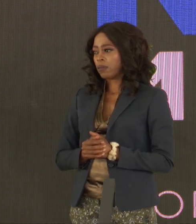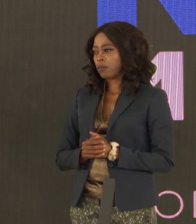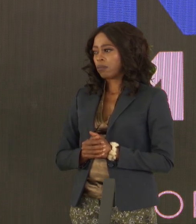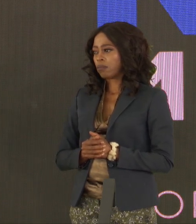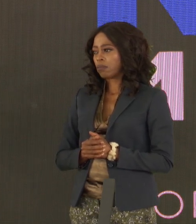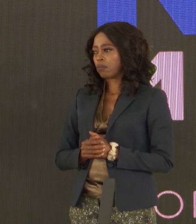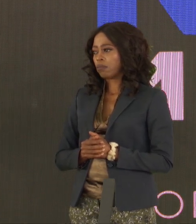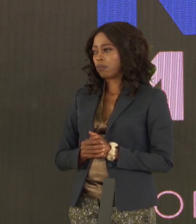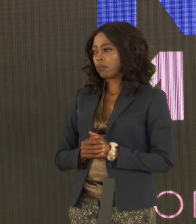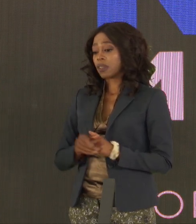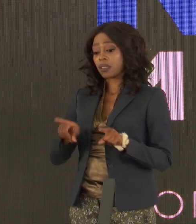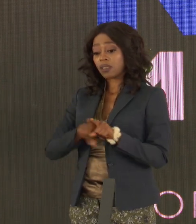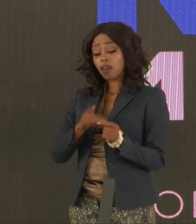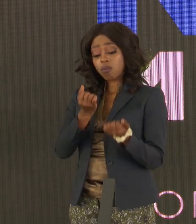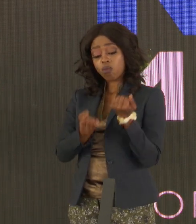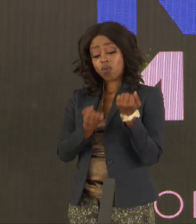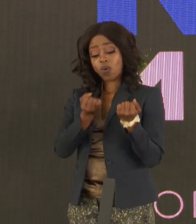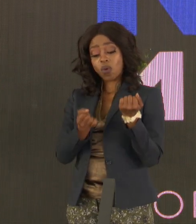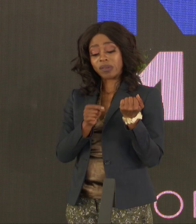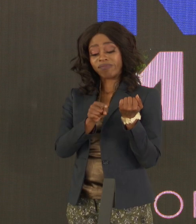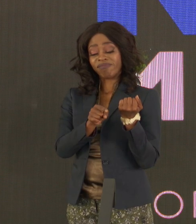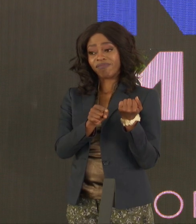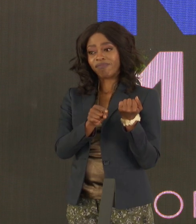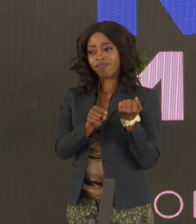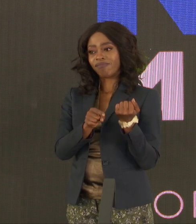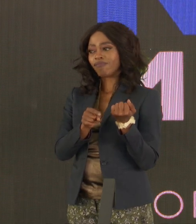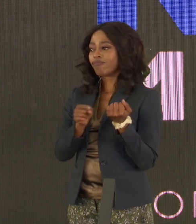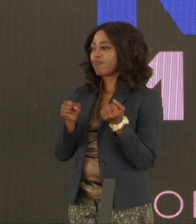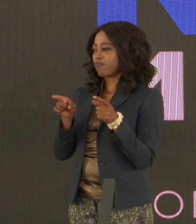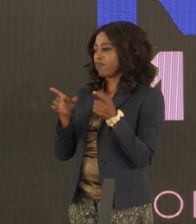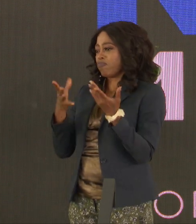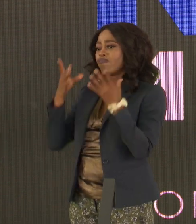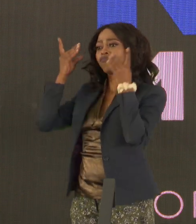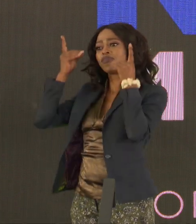This same court has decided